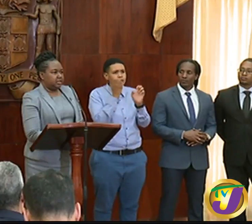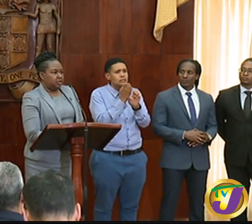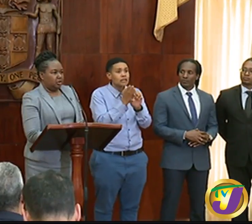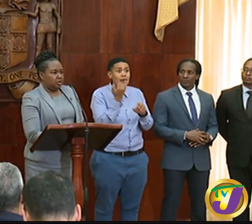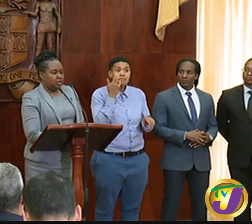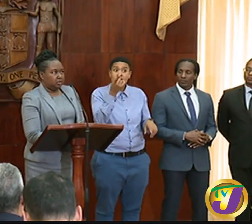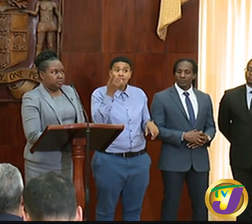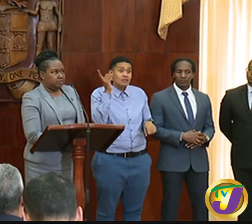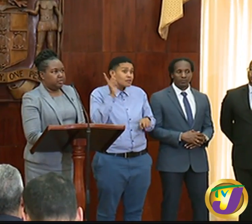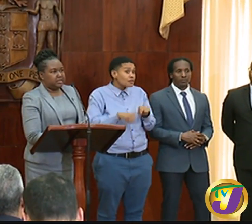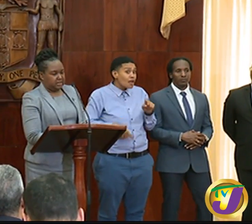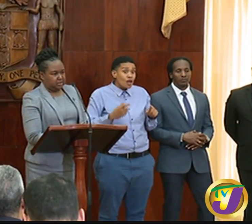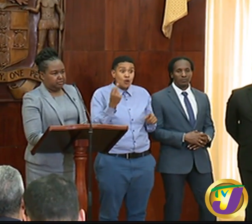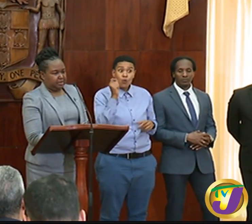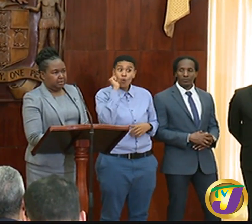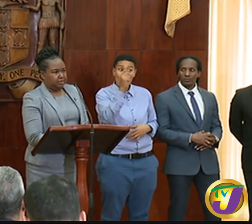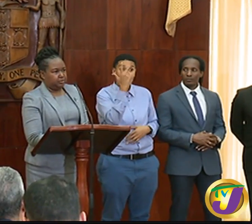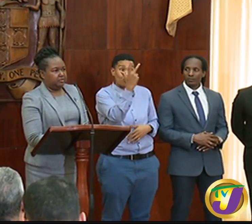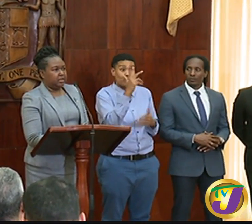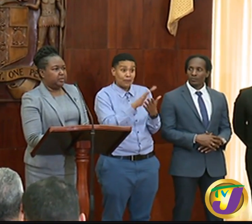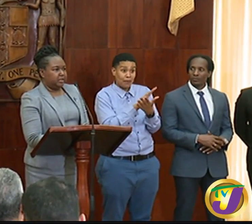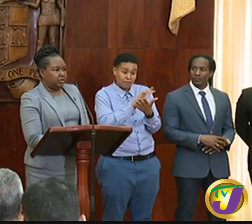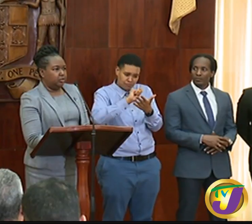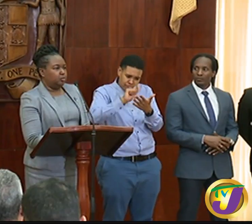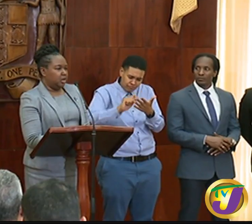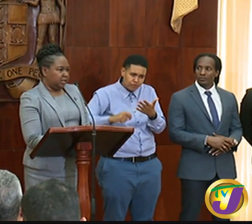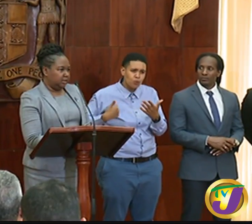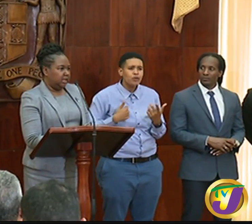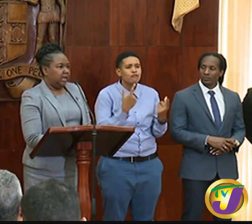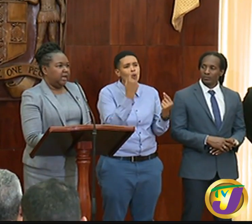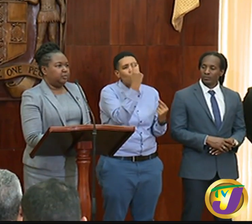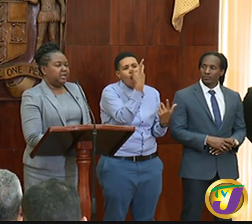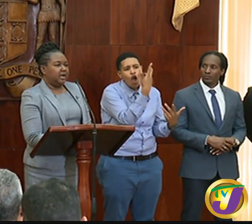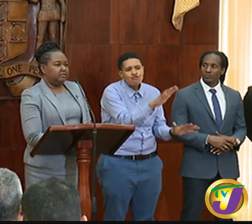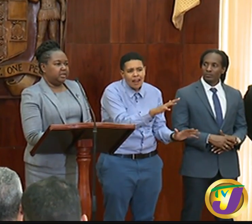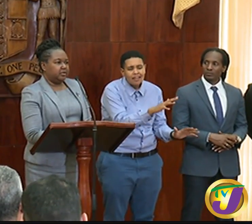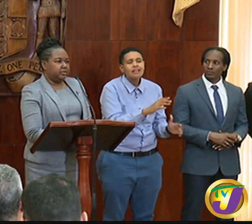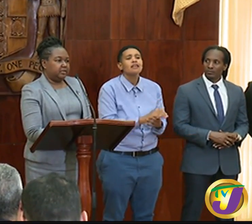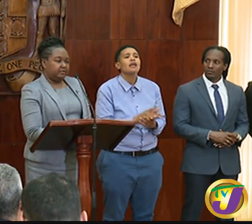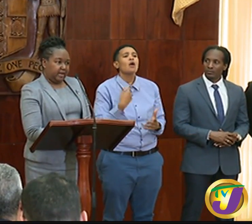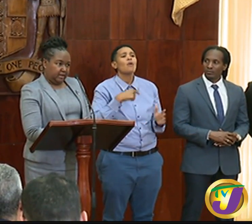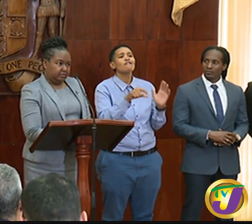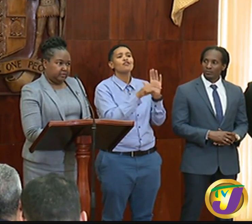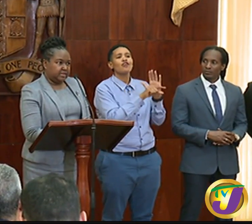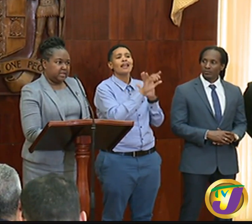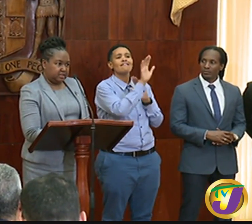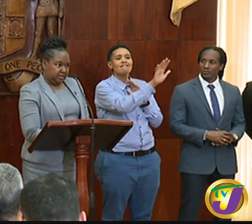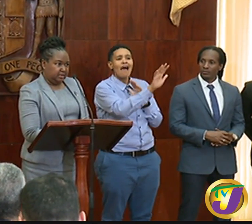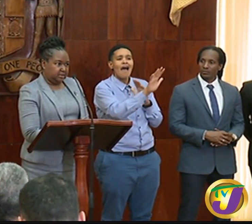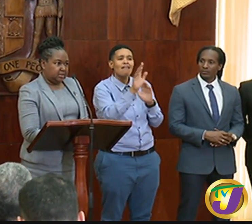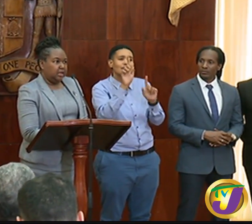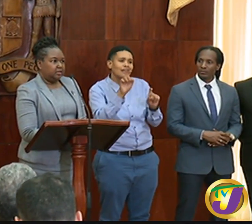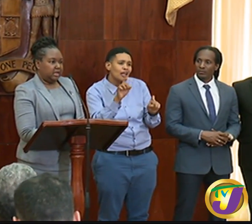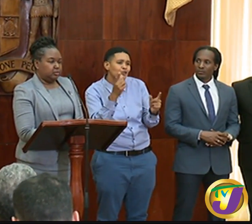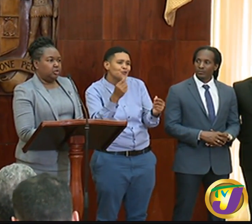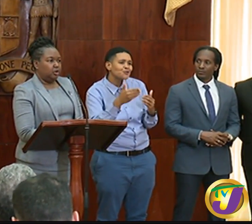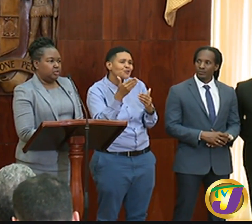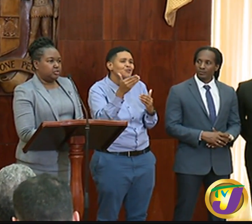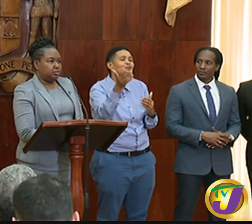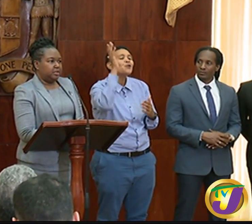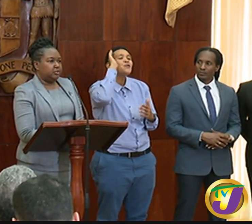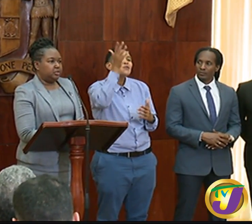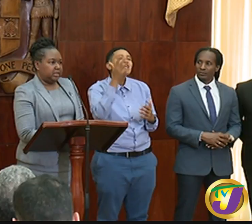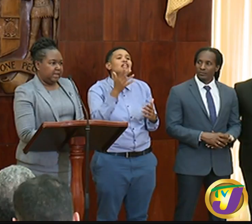able to sit all 3 sets of papers, we have already done 1, and we have their grade 5 assessments that